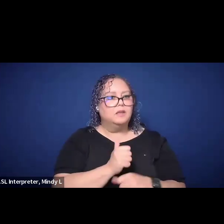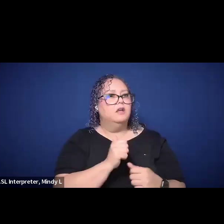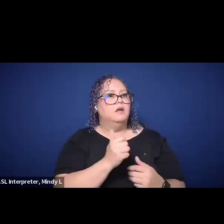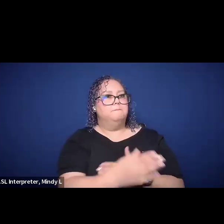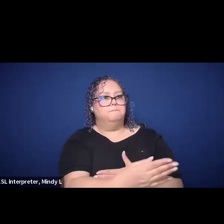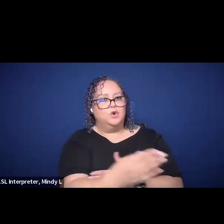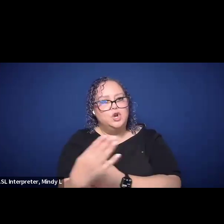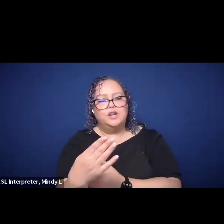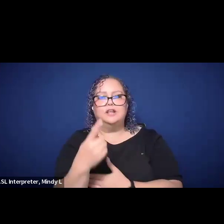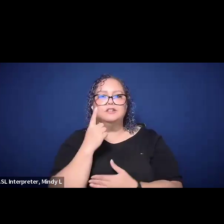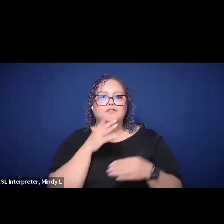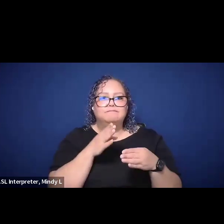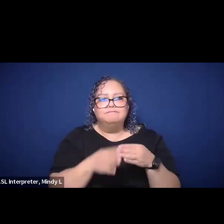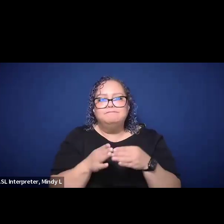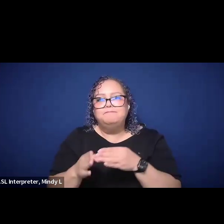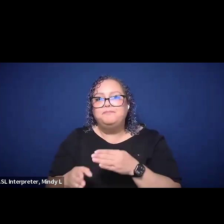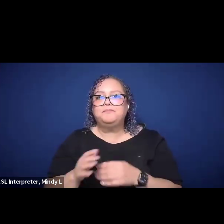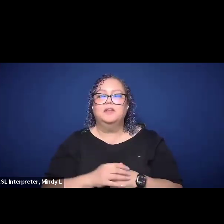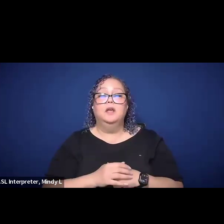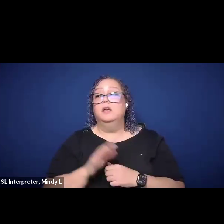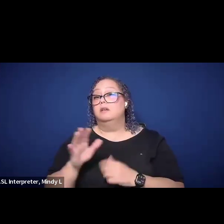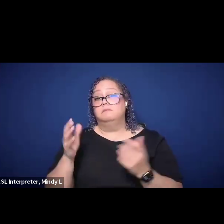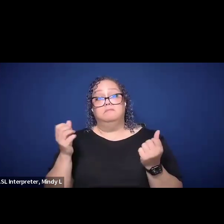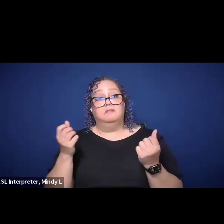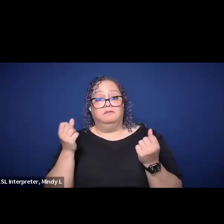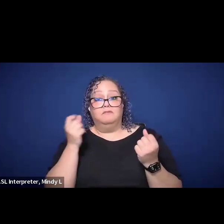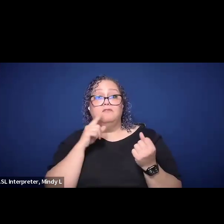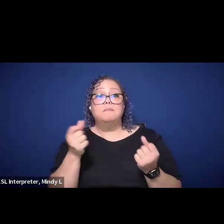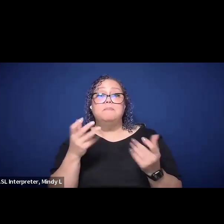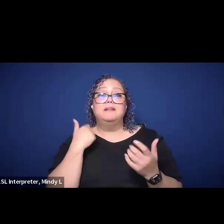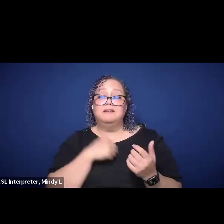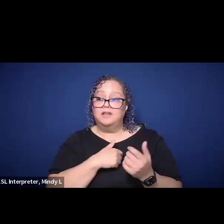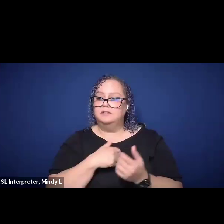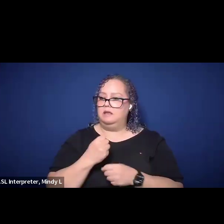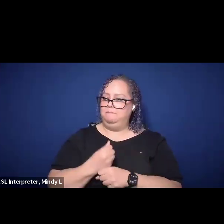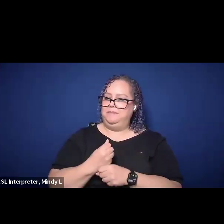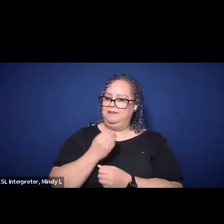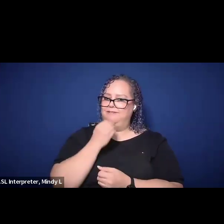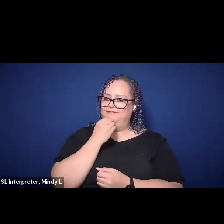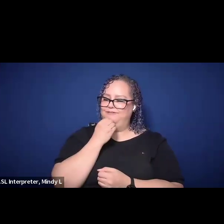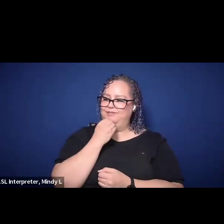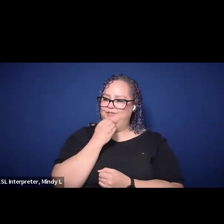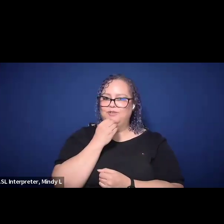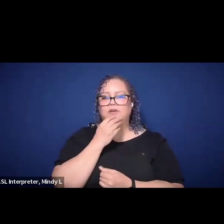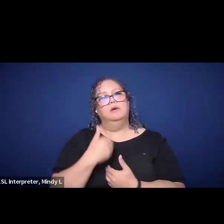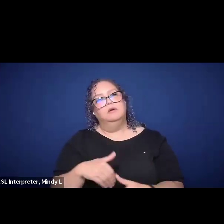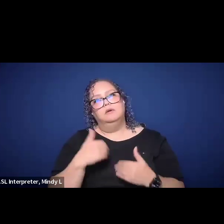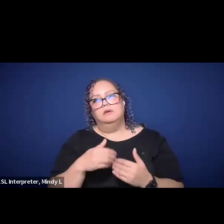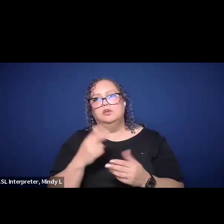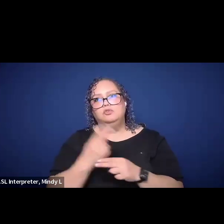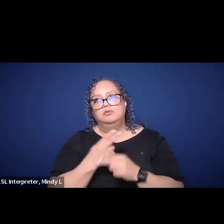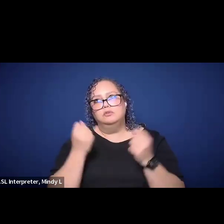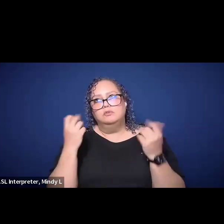that making food takes away too many spoons for a lot of us. So let's look for ways to offload that, of meal